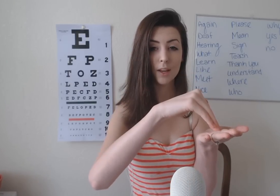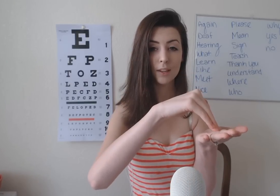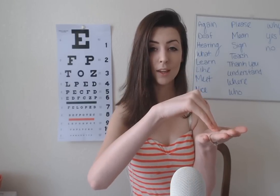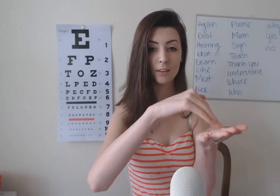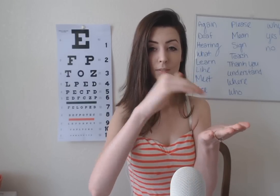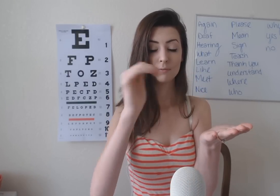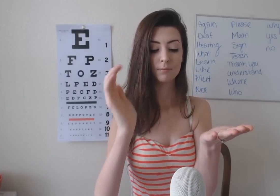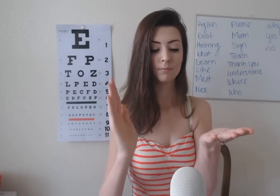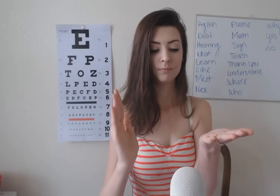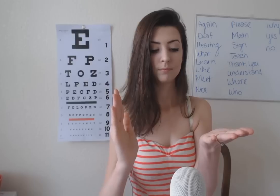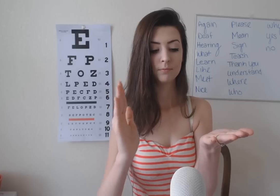Again.